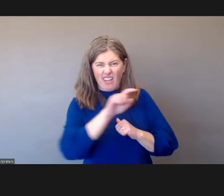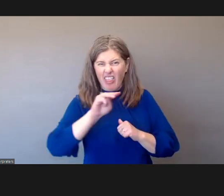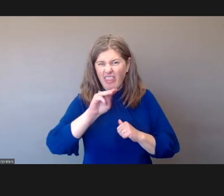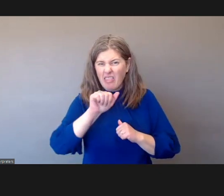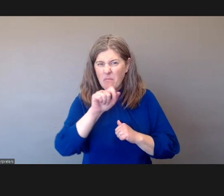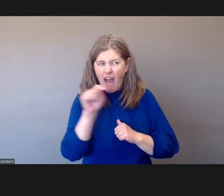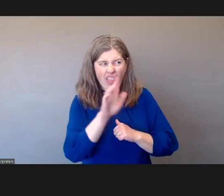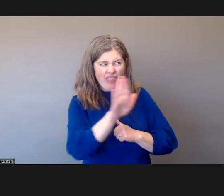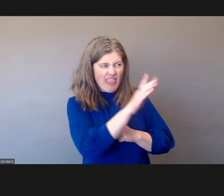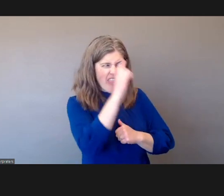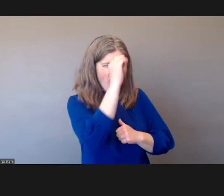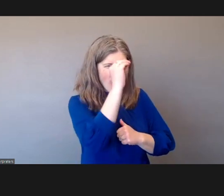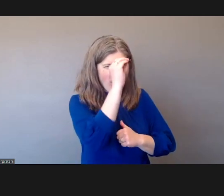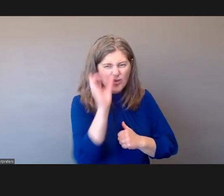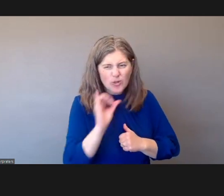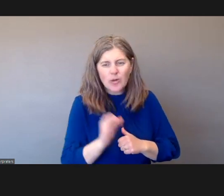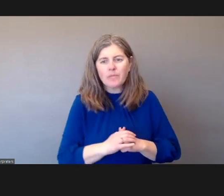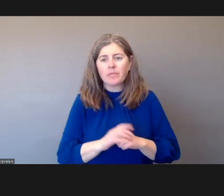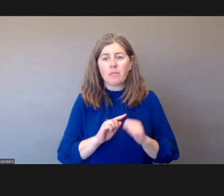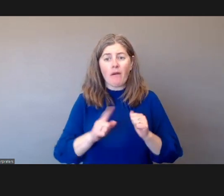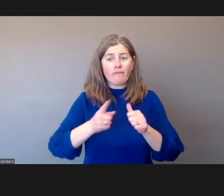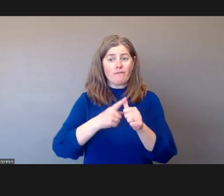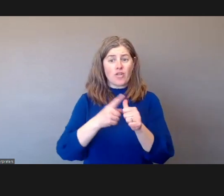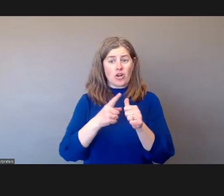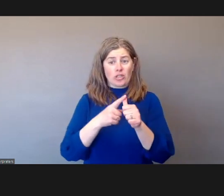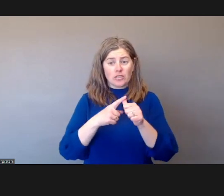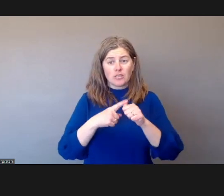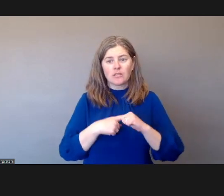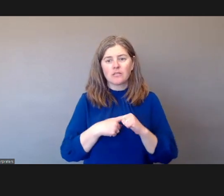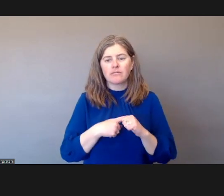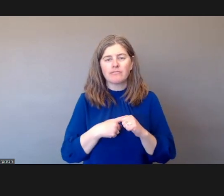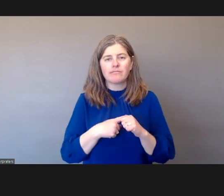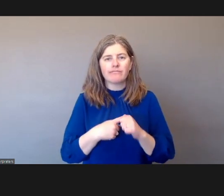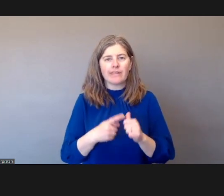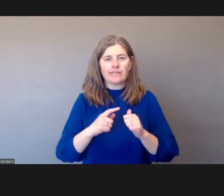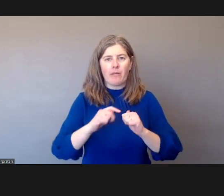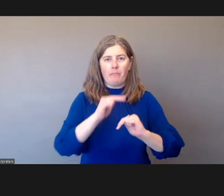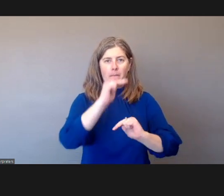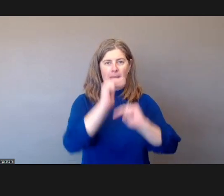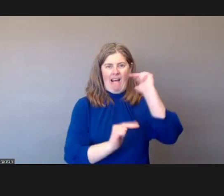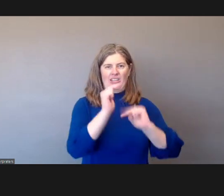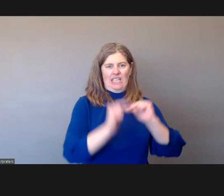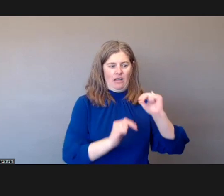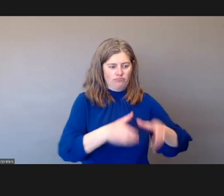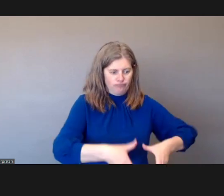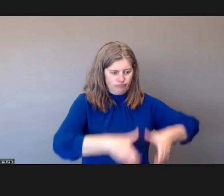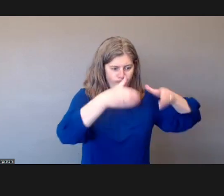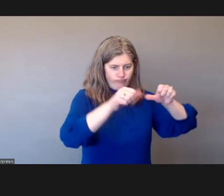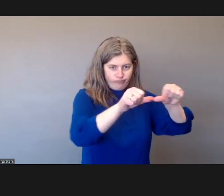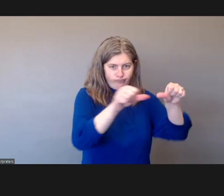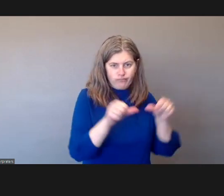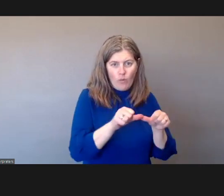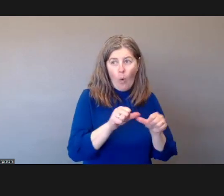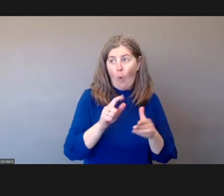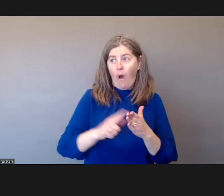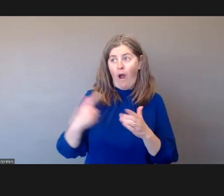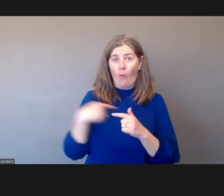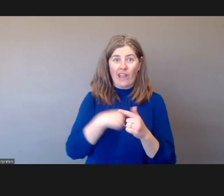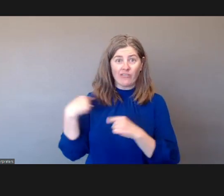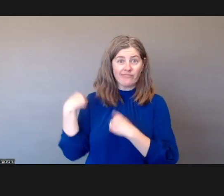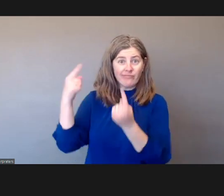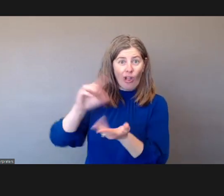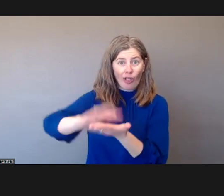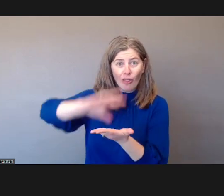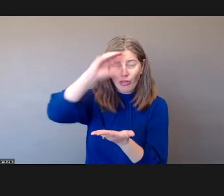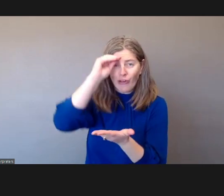well. But obviously, the step one is building the space. I think one of the things we've learned is that